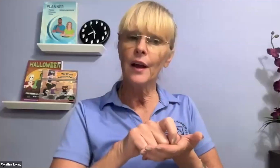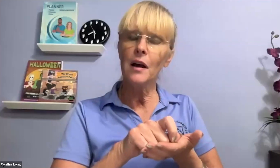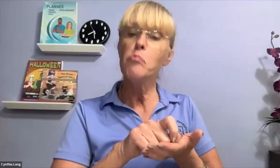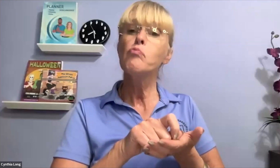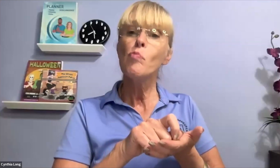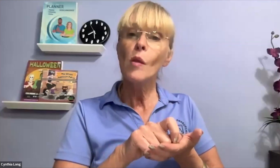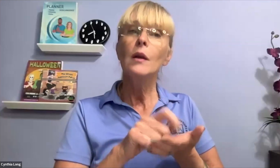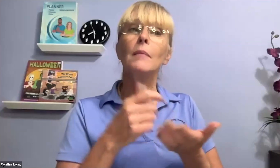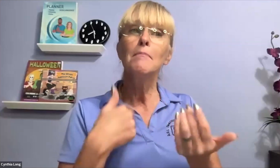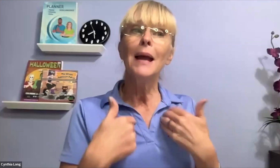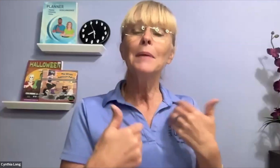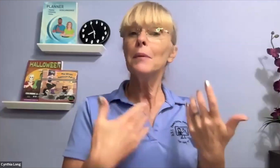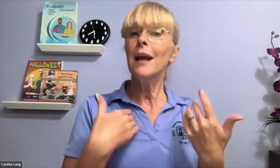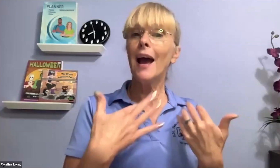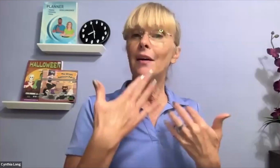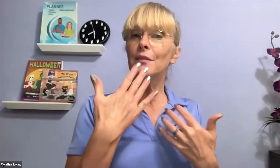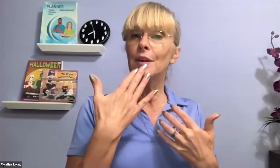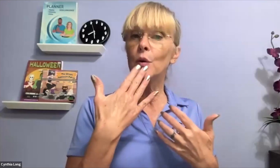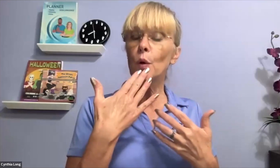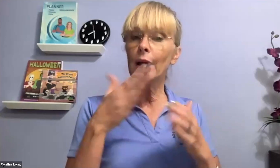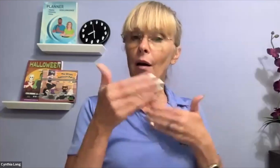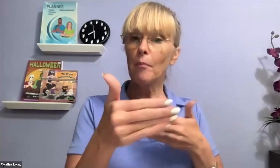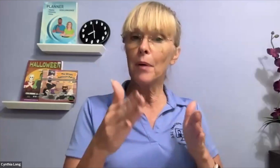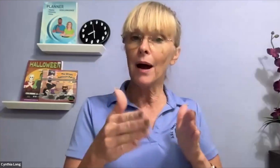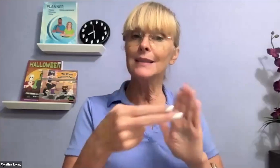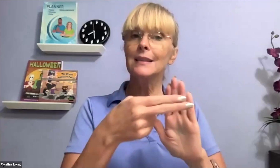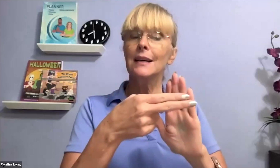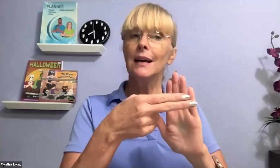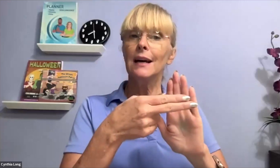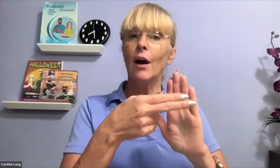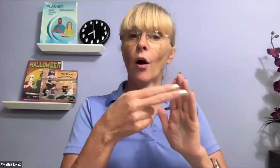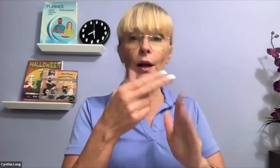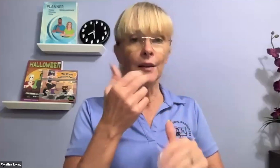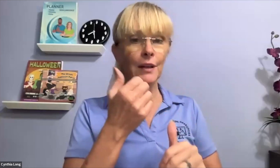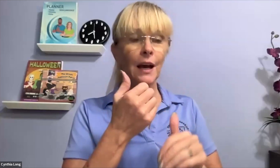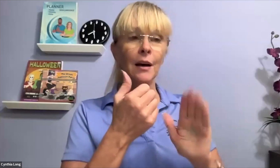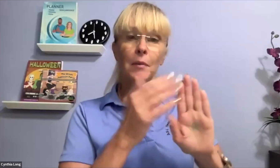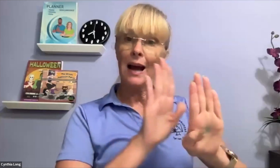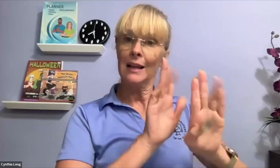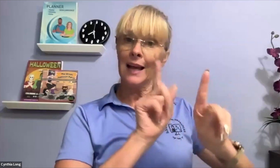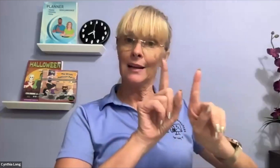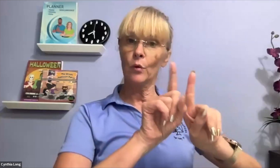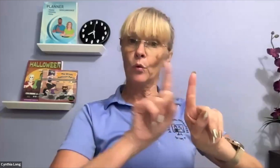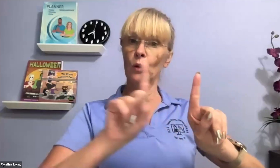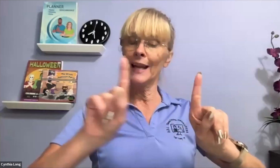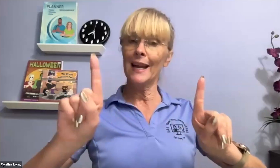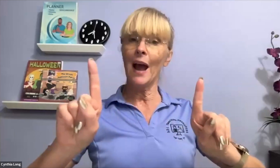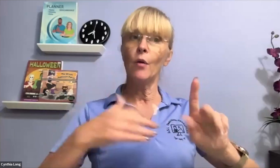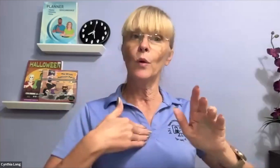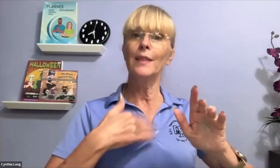area? Maybe I'm going to have the crayon box or even like laid out with